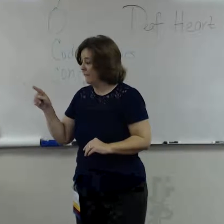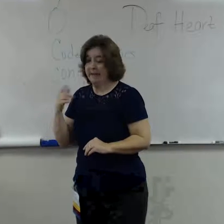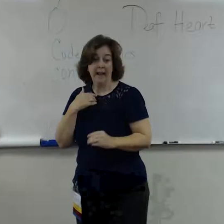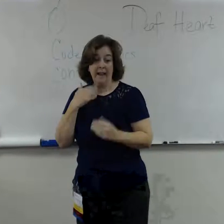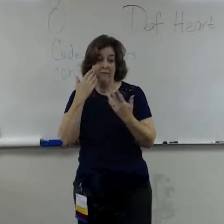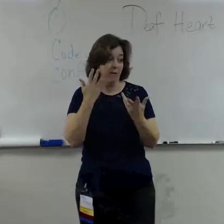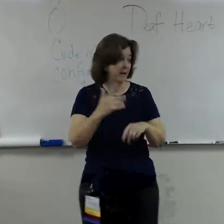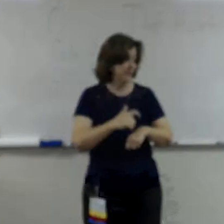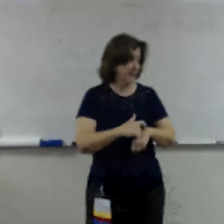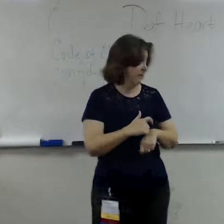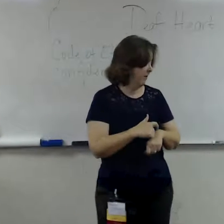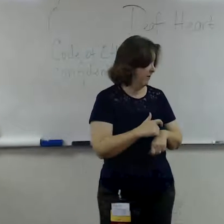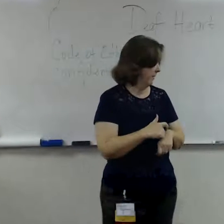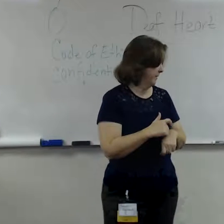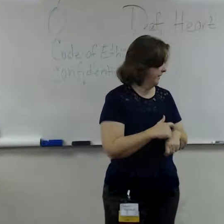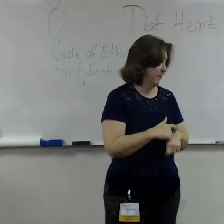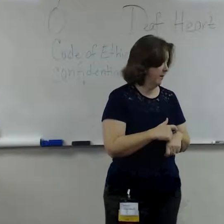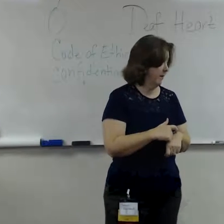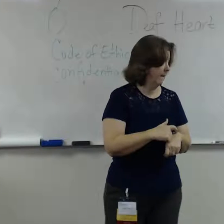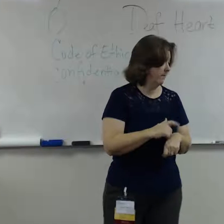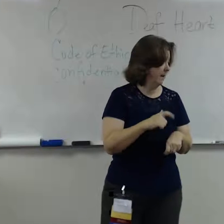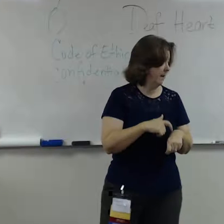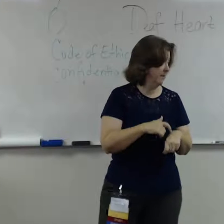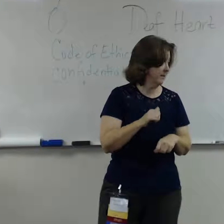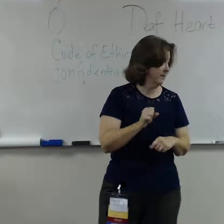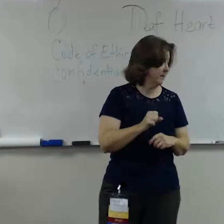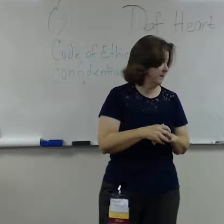I have no idea how we are on time. What time?